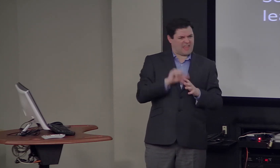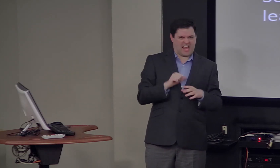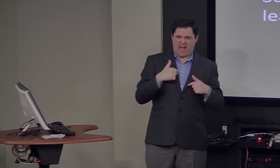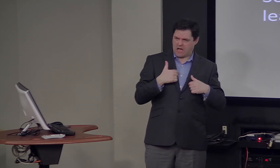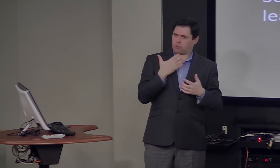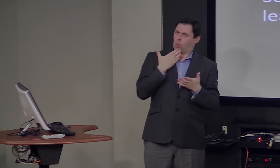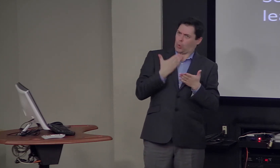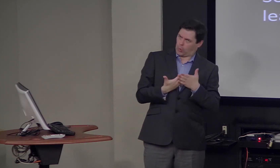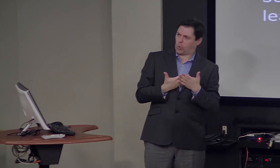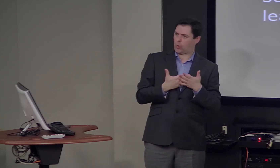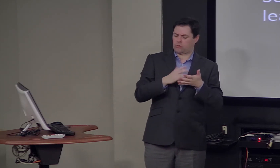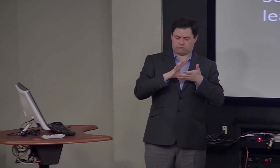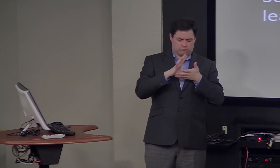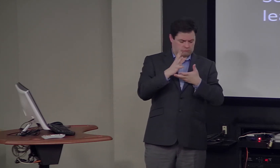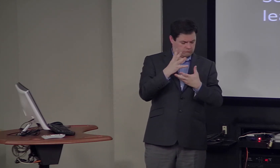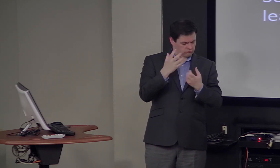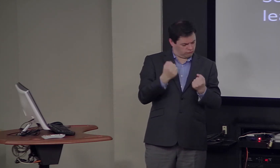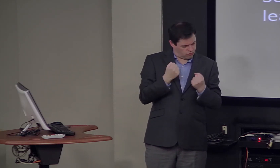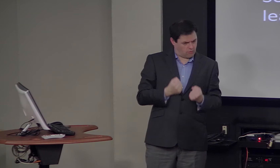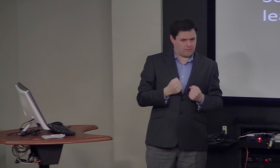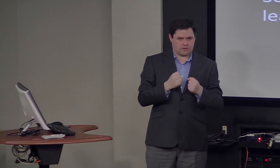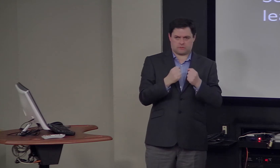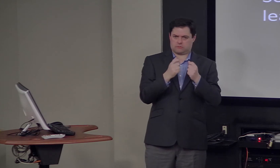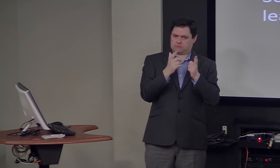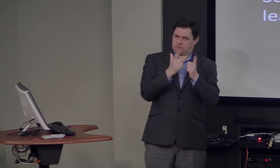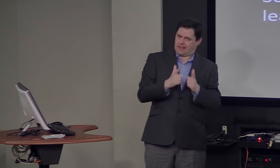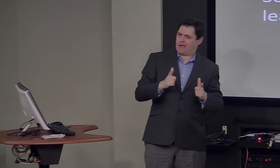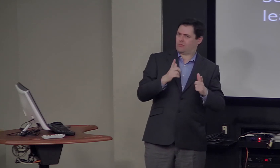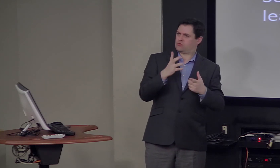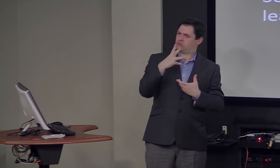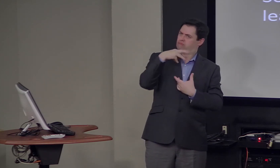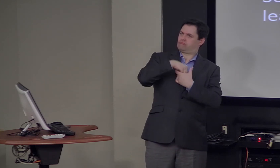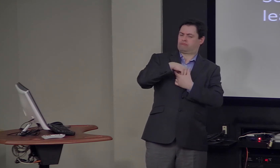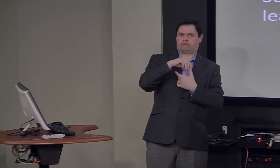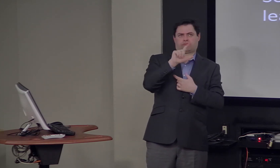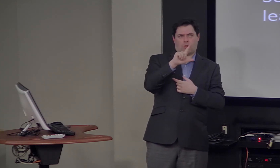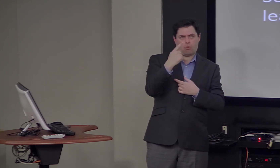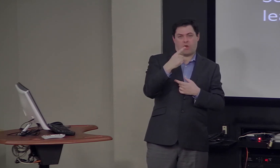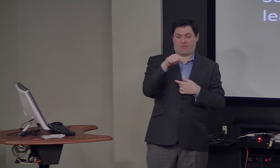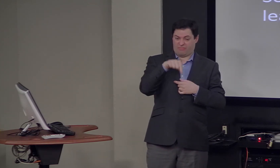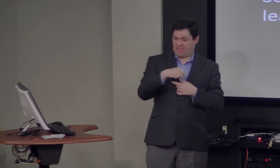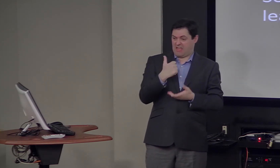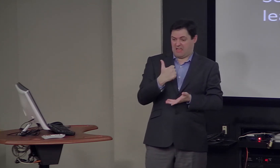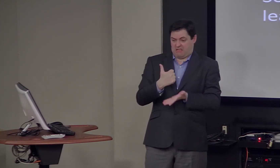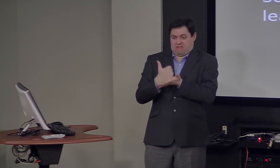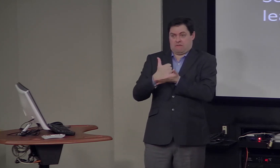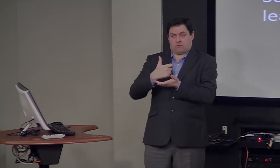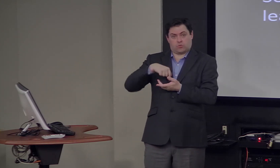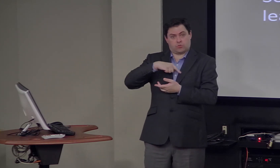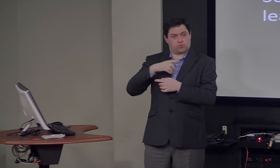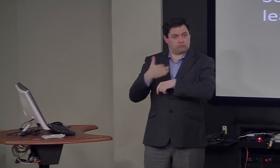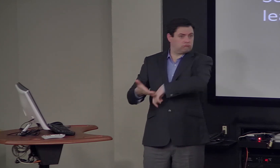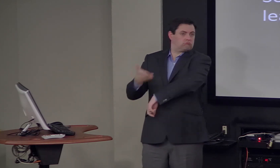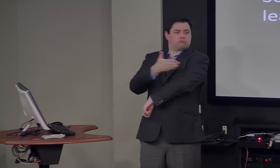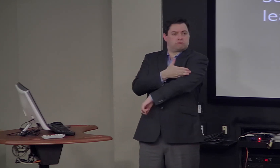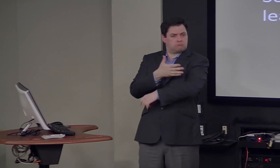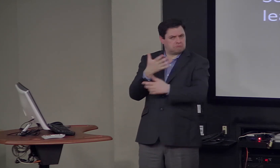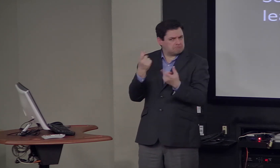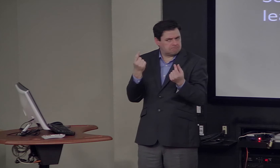well-developed L1 English skills, is that a good indicator that somehow they'll be better at learning BSL or be